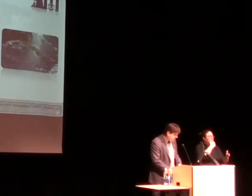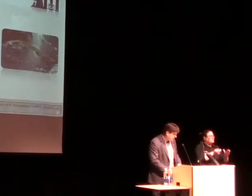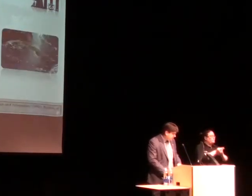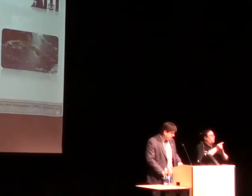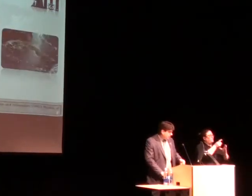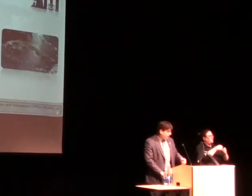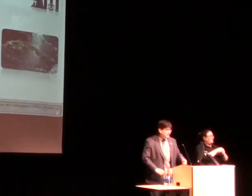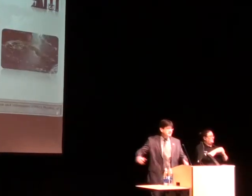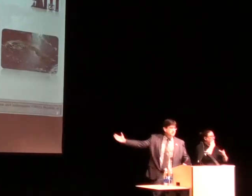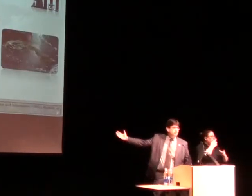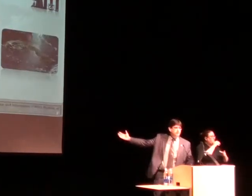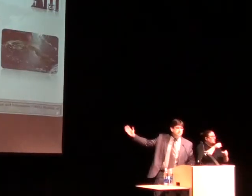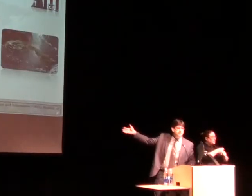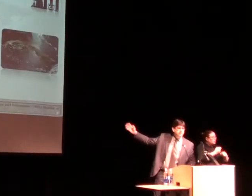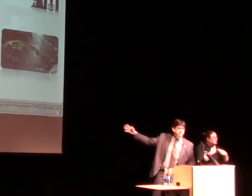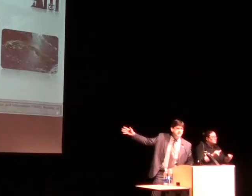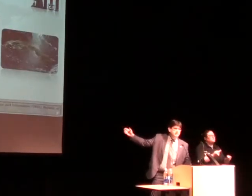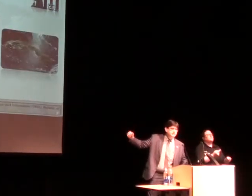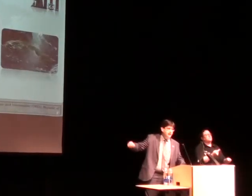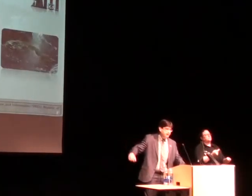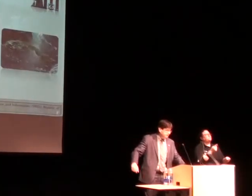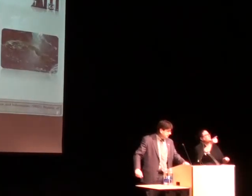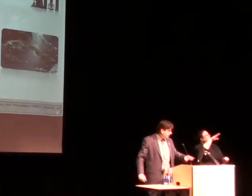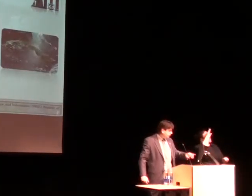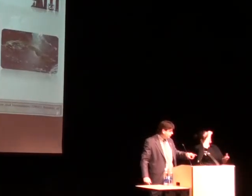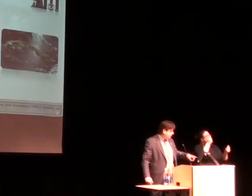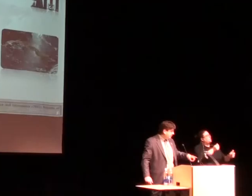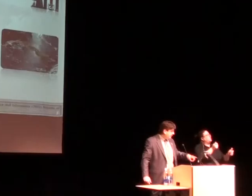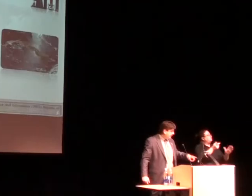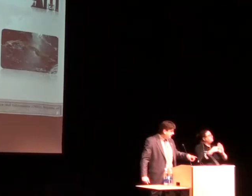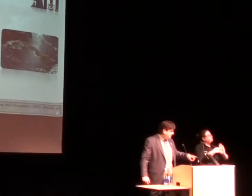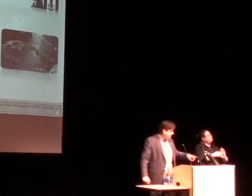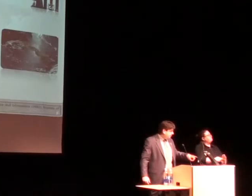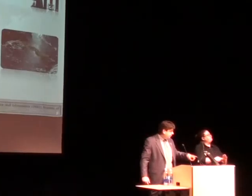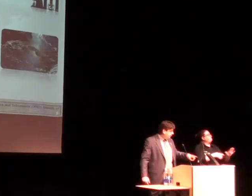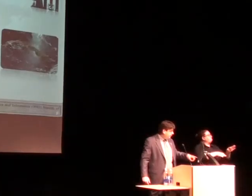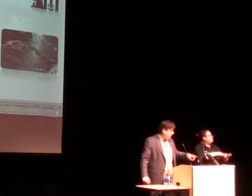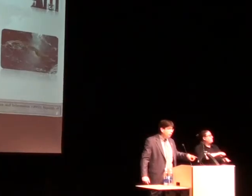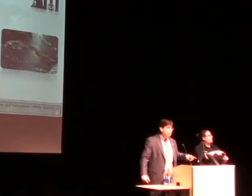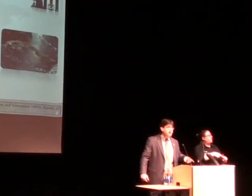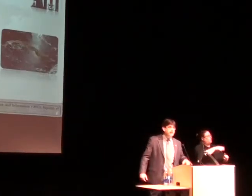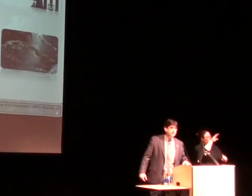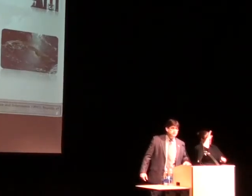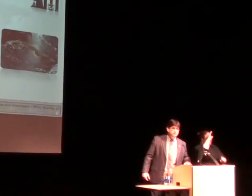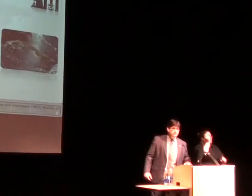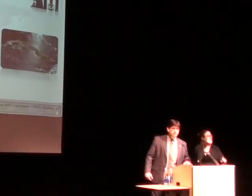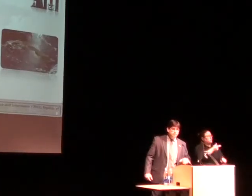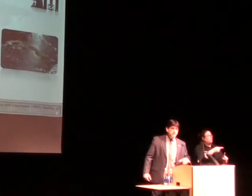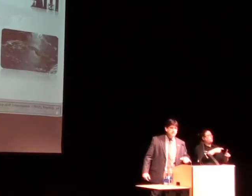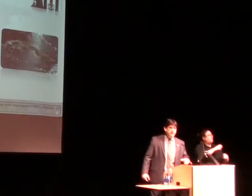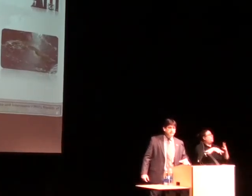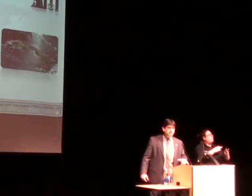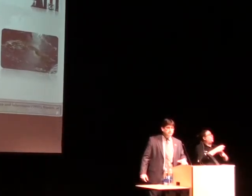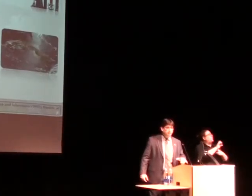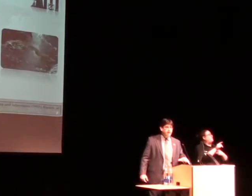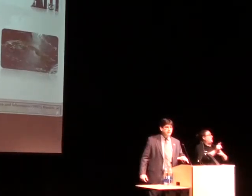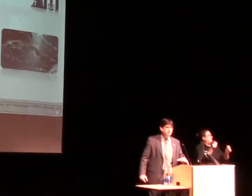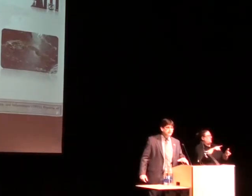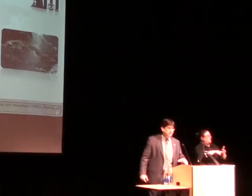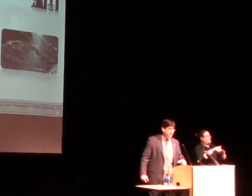50 years. Well, this is Cuba. I try to present these facts about Cuba. And this is all from the World Bank. So you can check